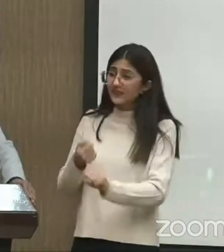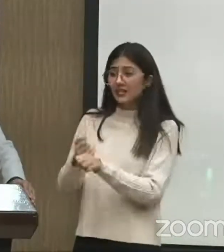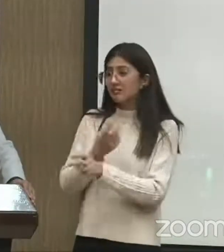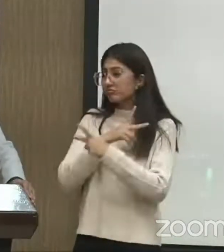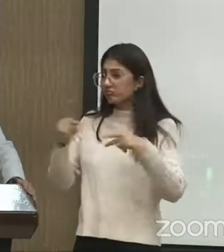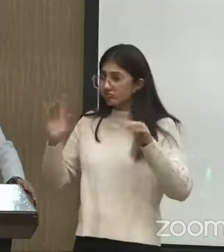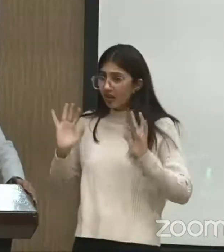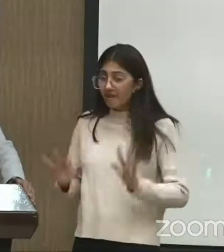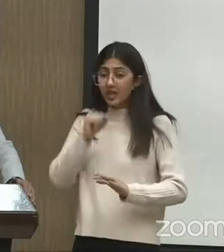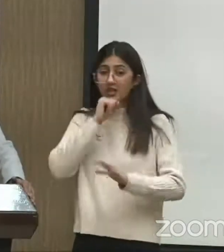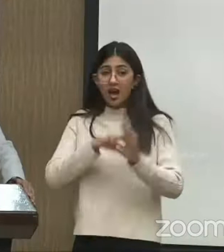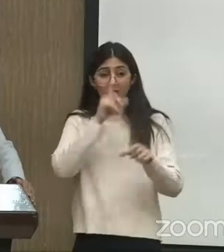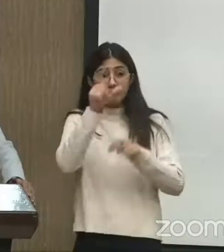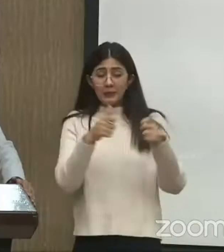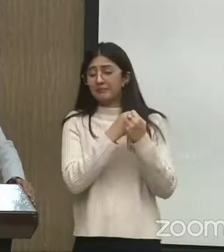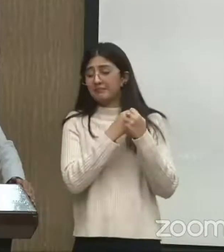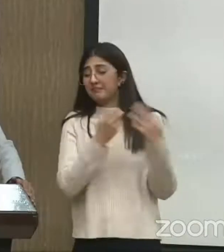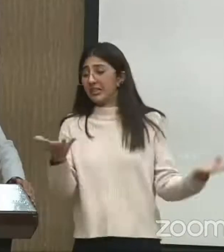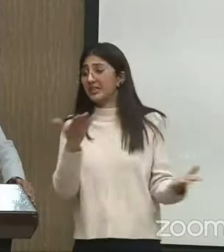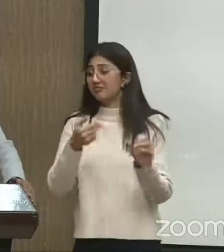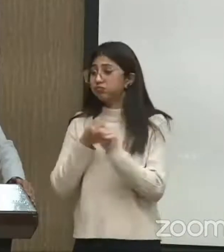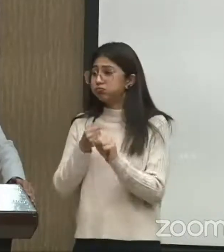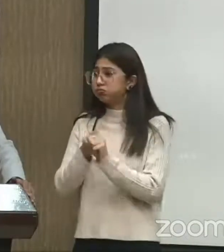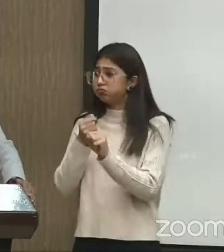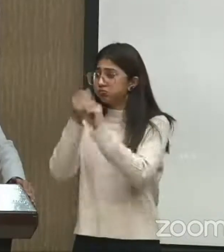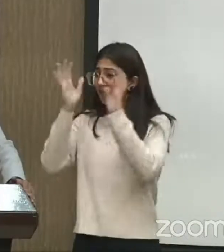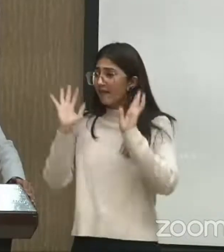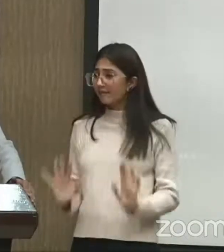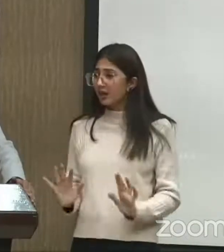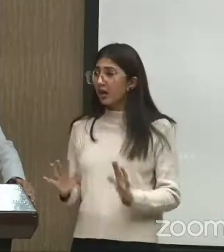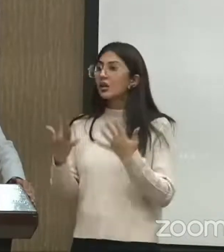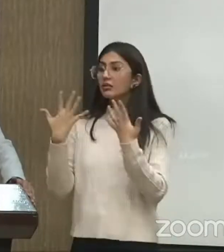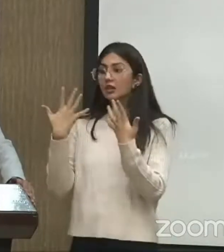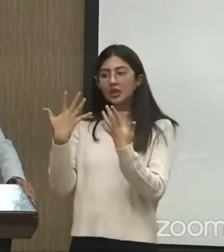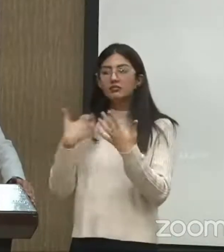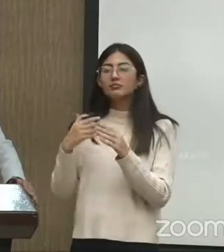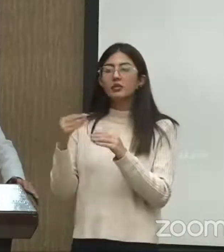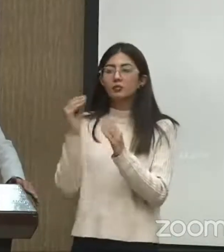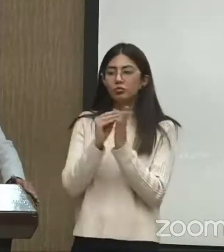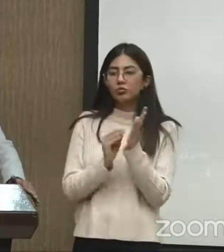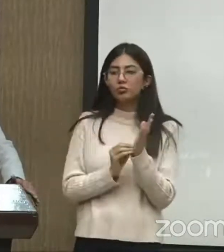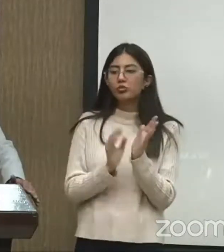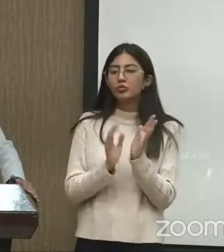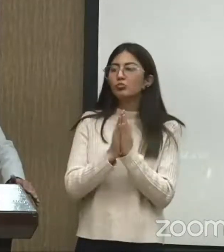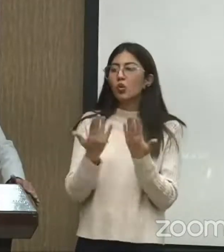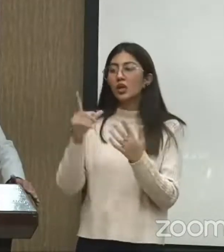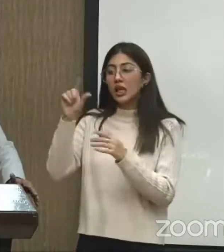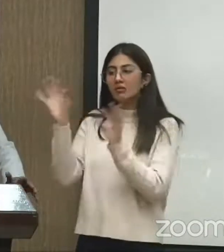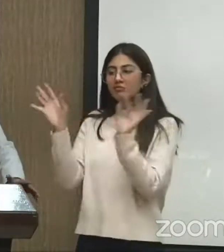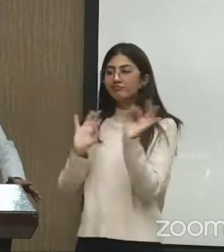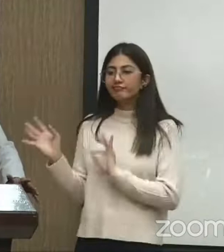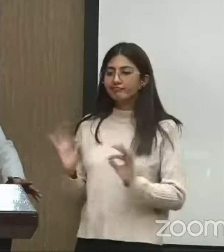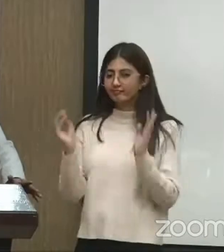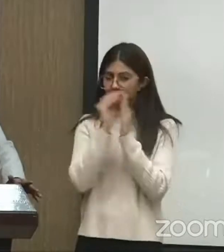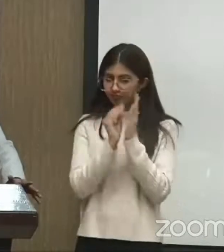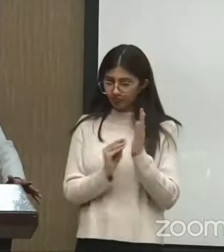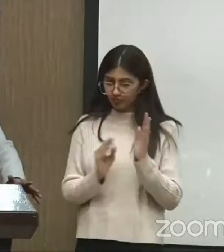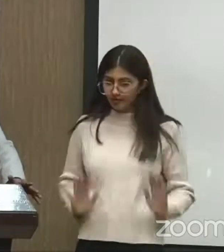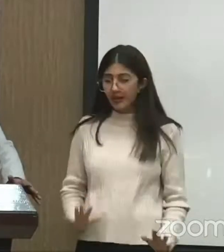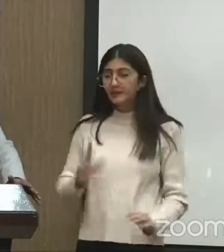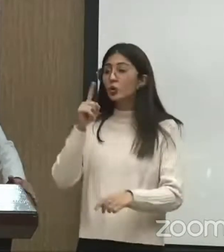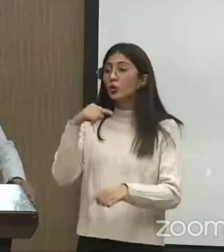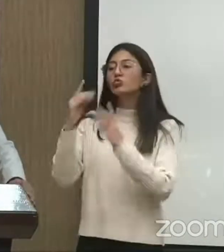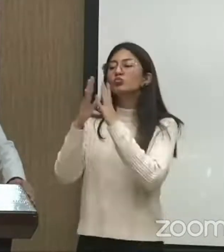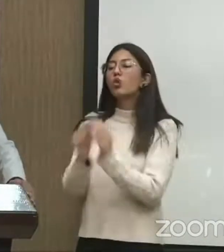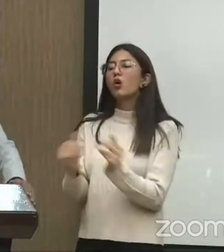young entrepreneurs. I've covered at least 10 young entrepreneurs whom I believe will actually be solving the real problems that